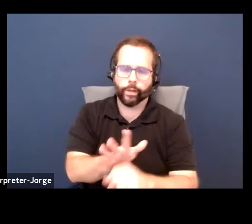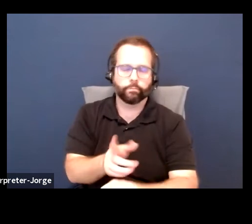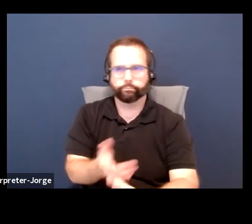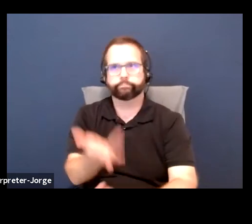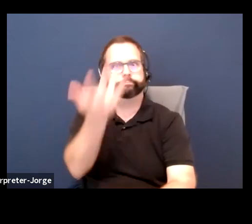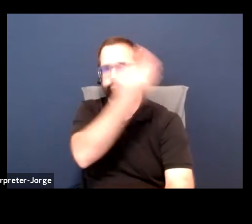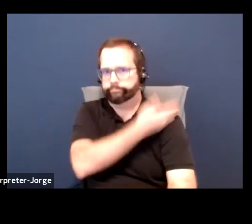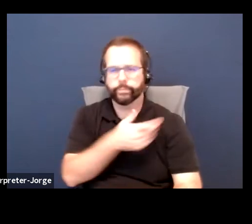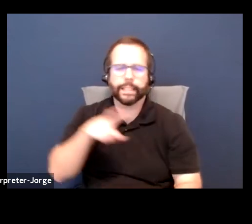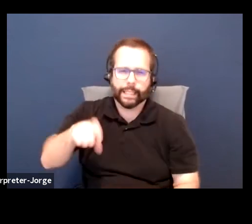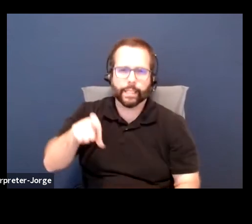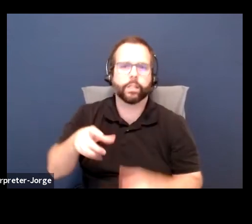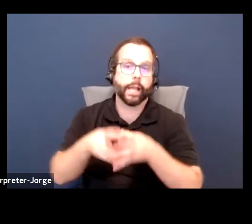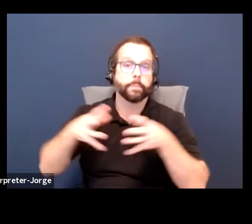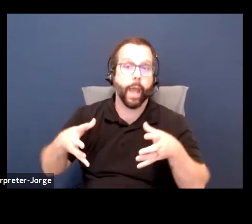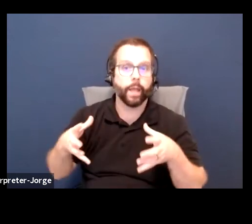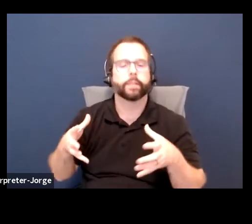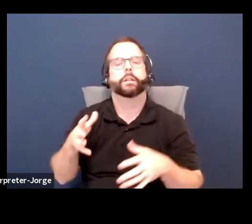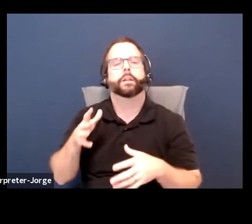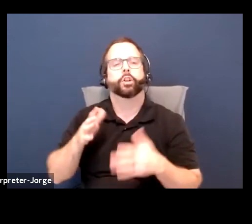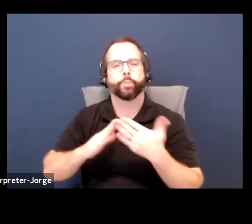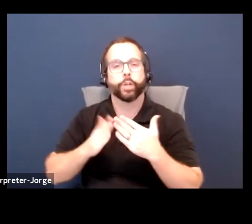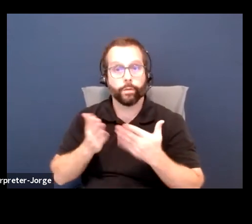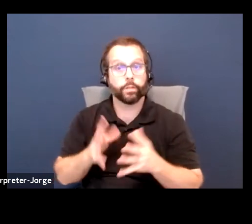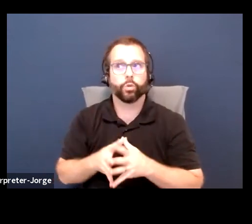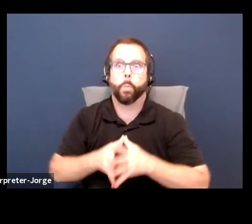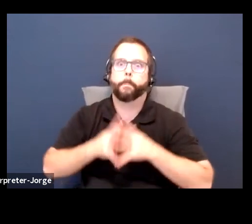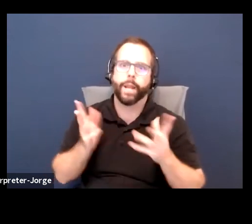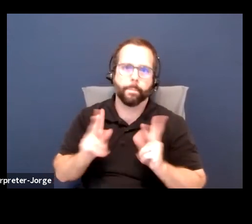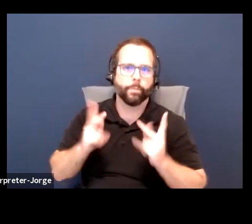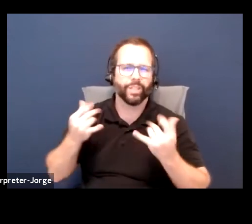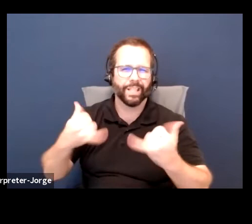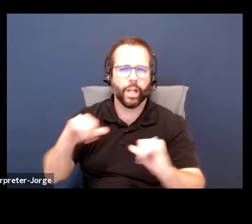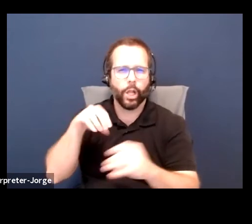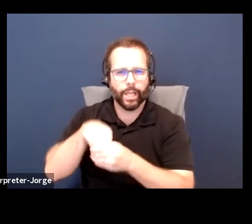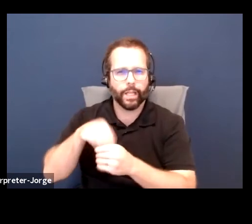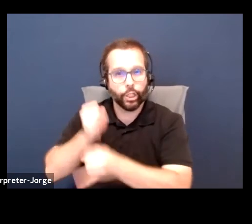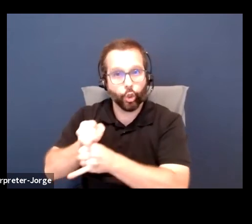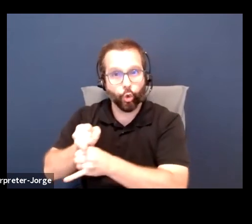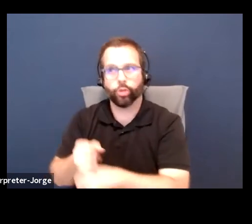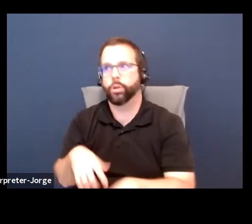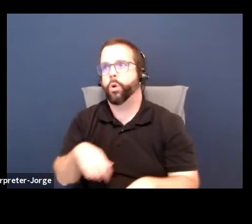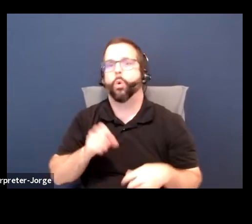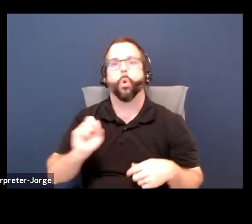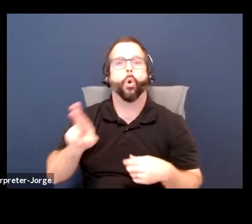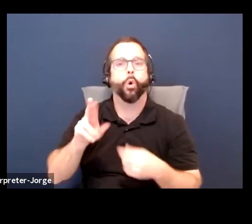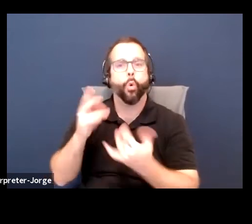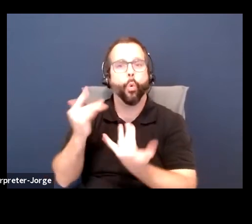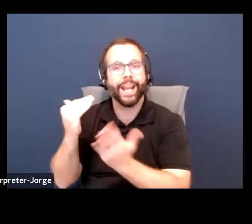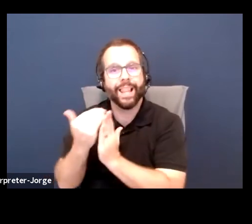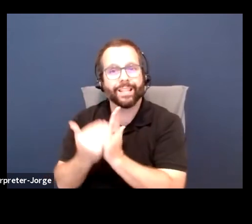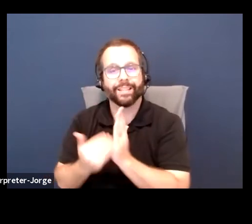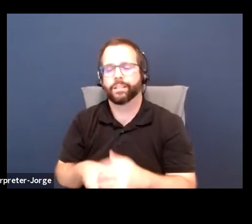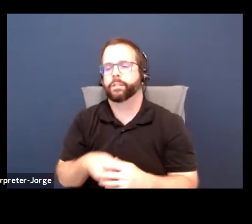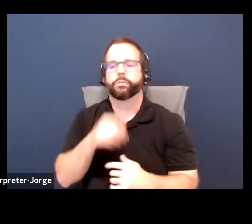expand community services. Too many people are still in institutions, on waiting lists, or not receiving the level